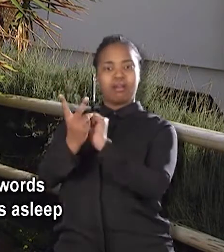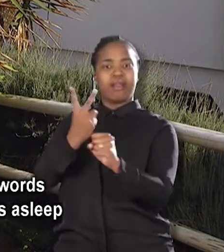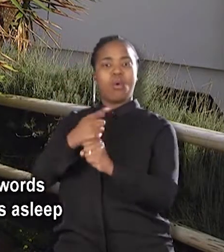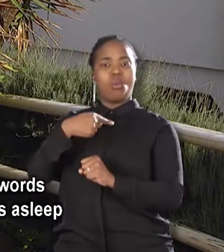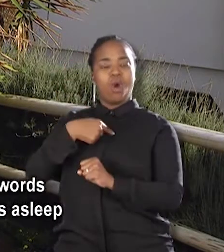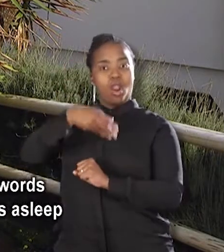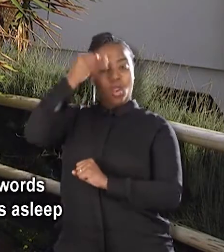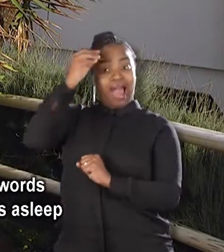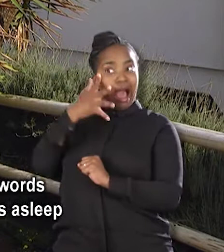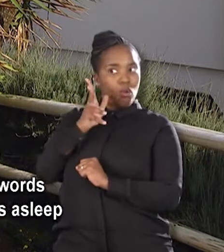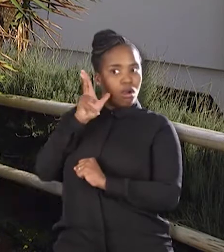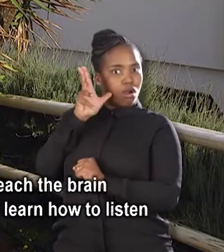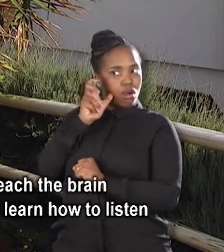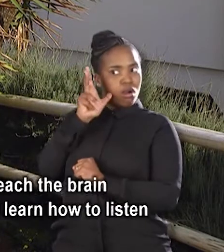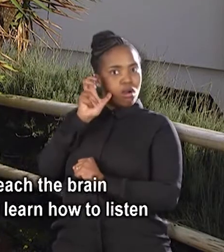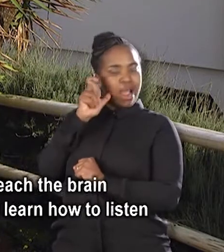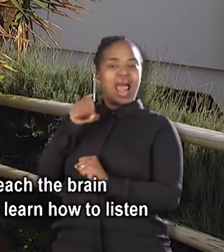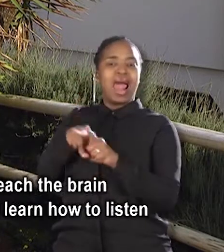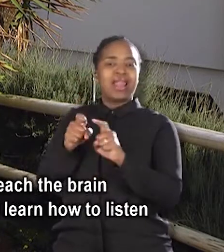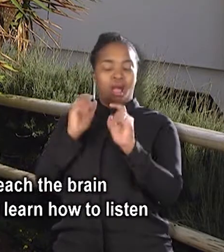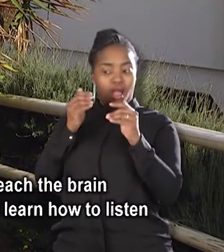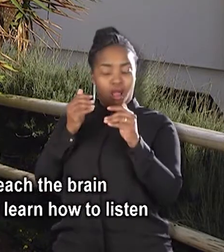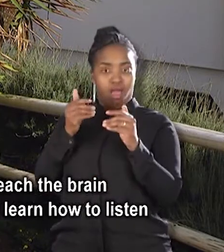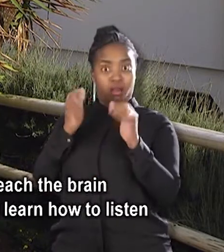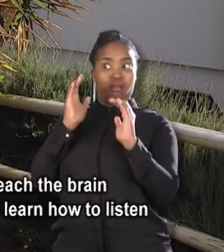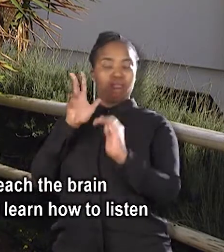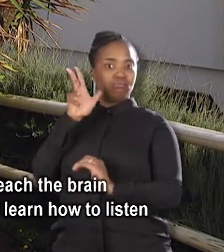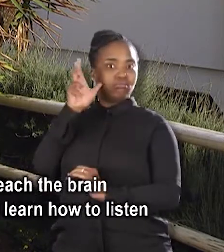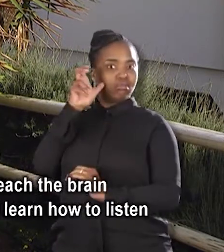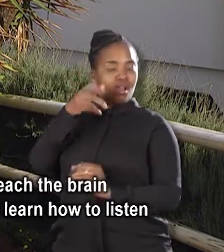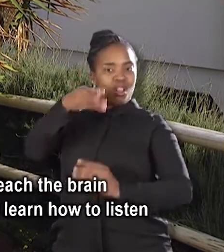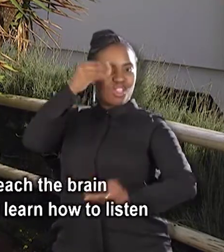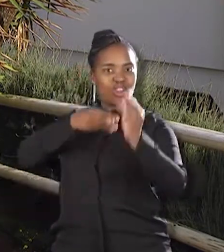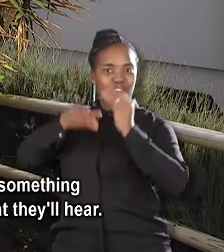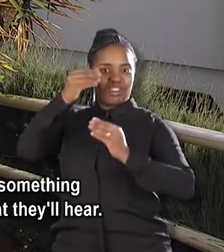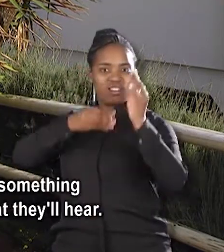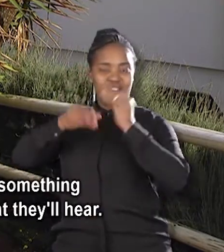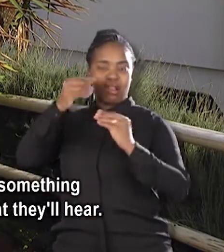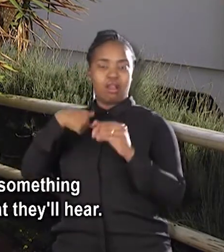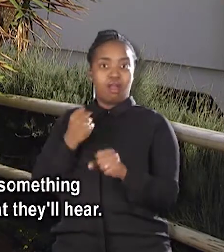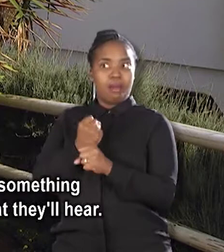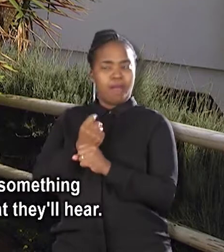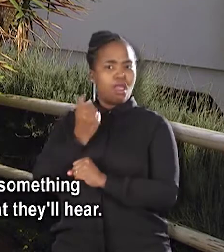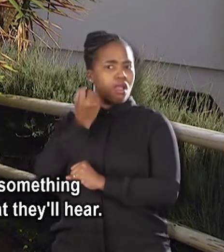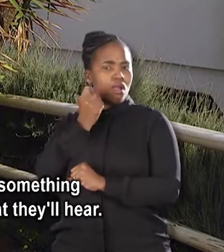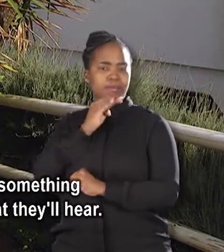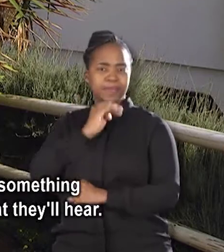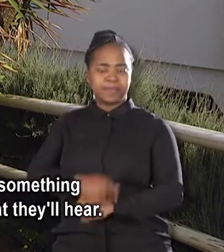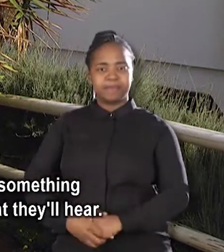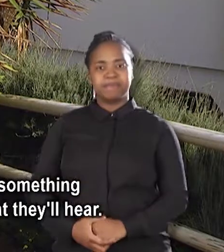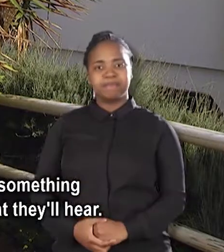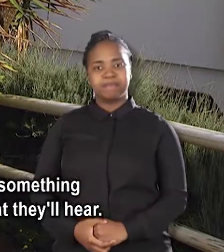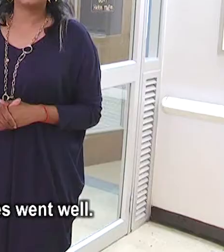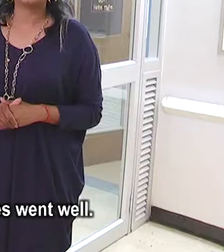other words, the brain is now basically asleep and they must learn the brain to wake up again and learn to listen and to make something of the sound that they're going to